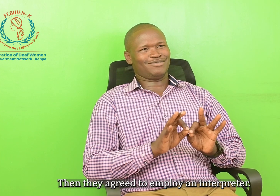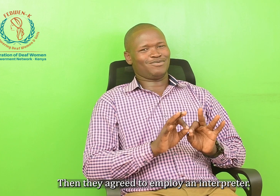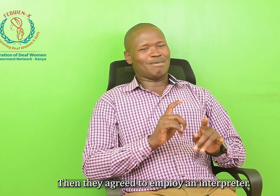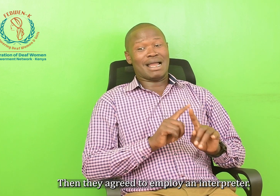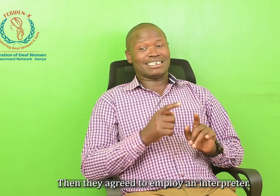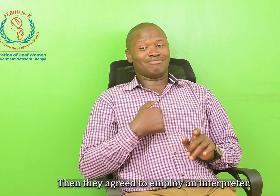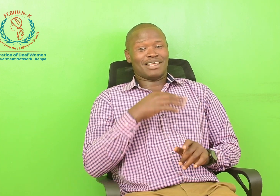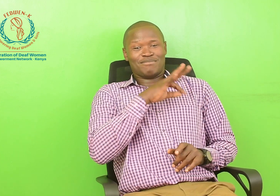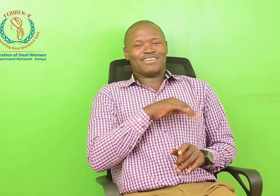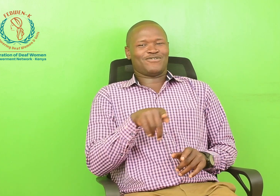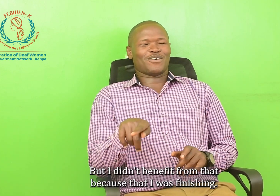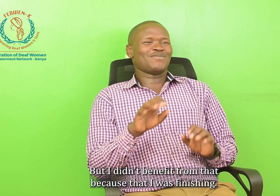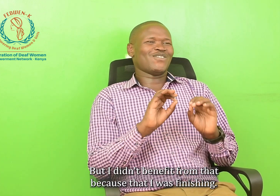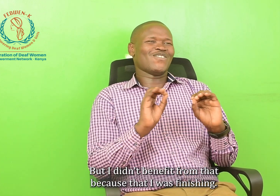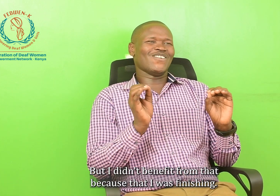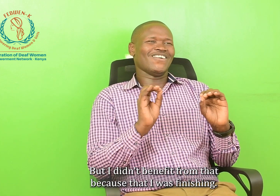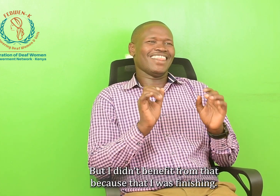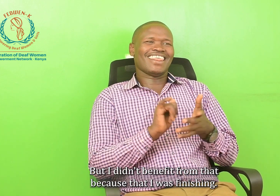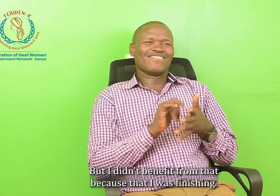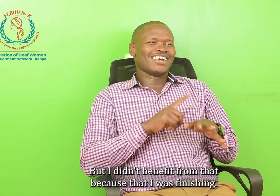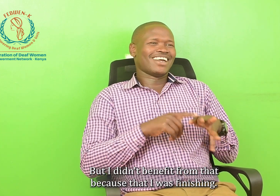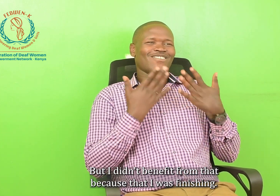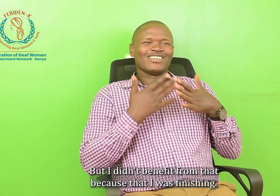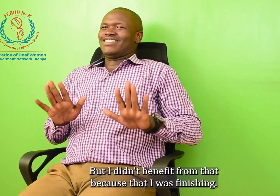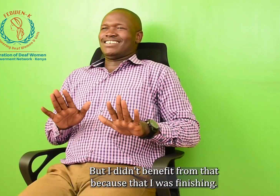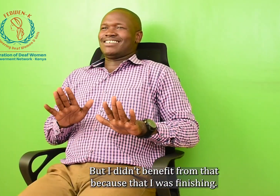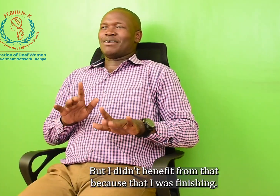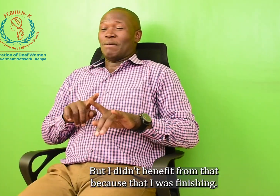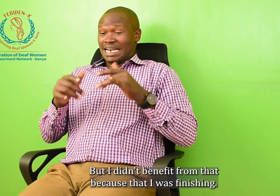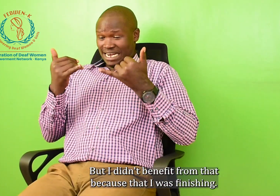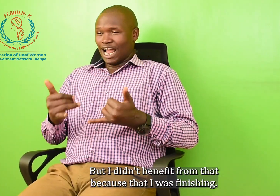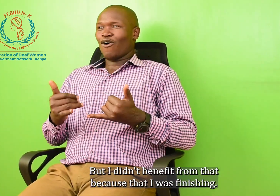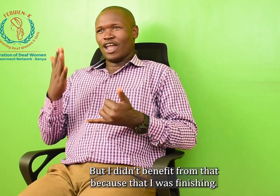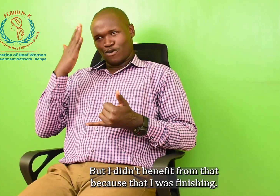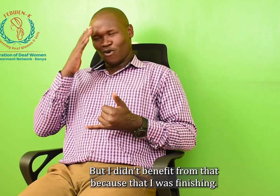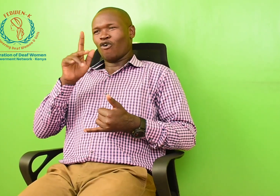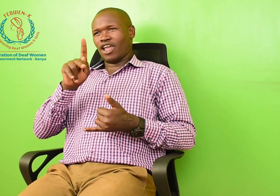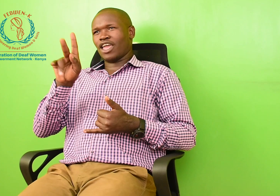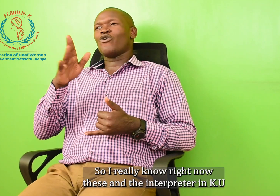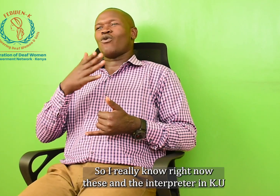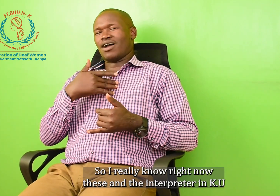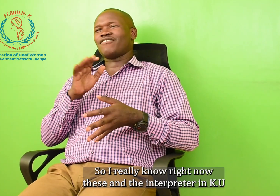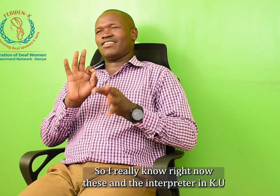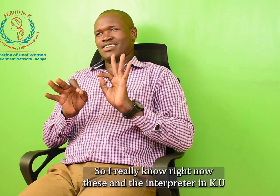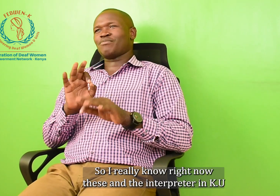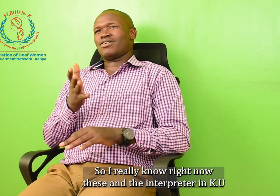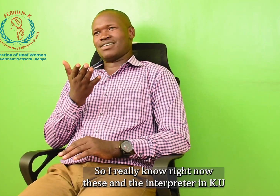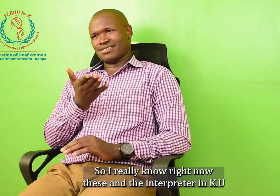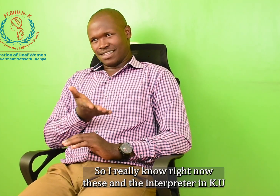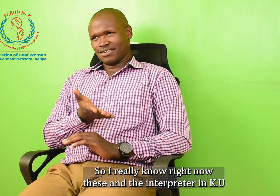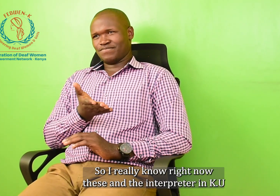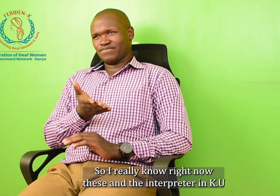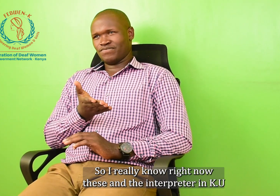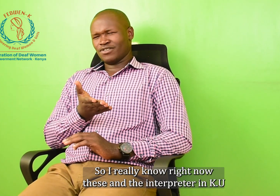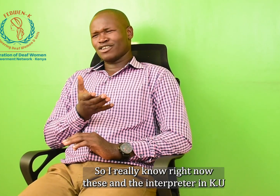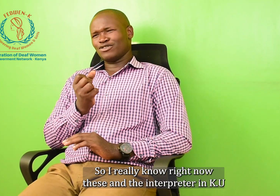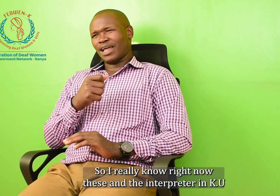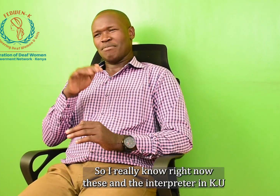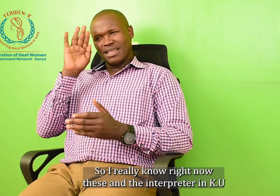an interpreter. But I didn't benefit from that because at that time I was finishing. So I really know right now there's an interpreter in KU.